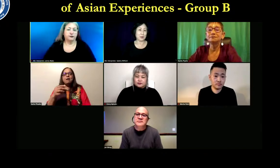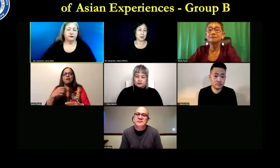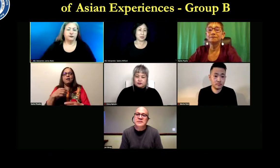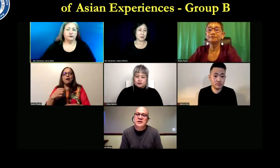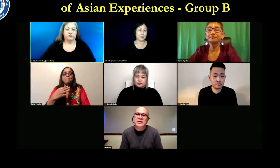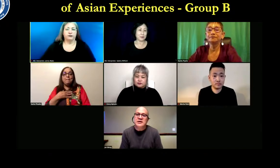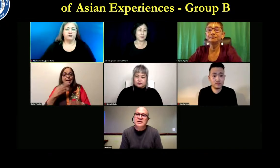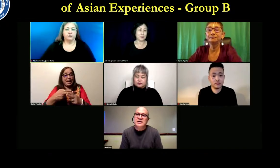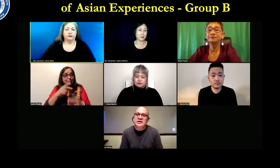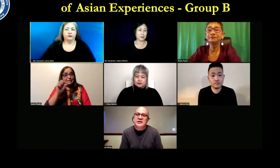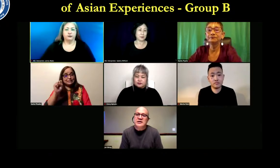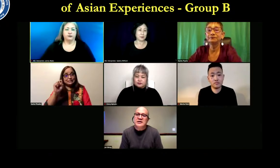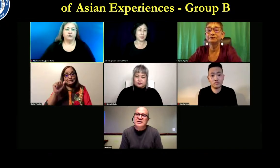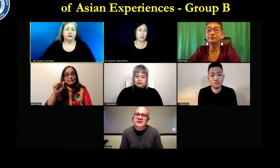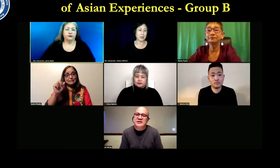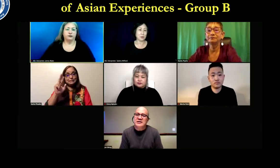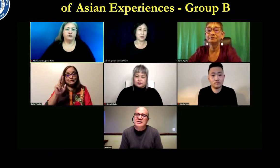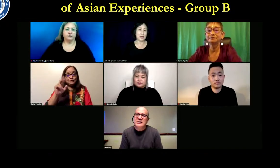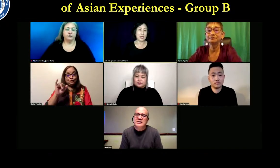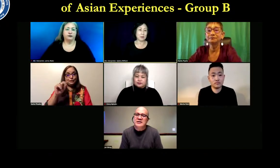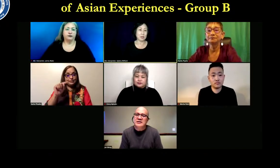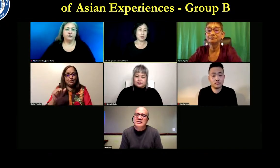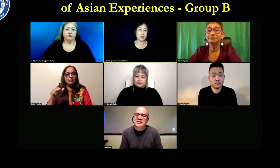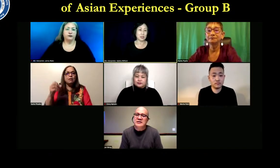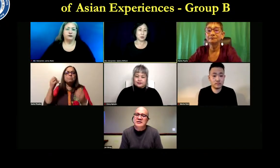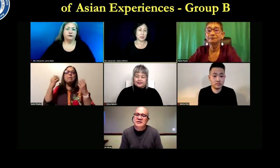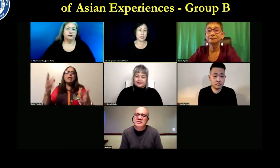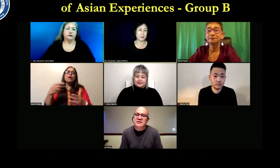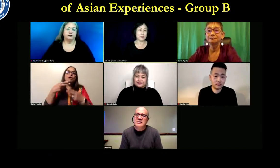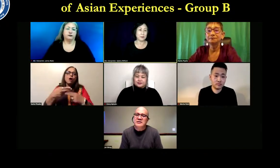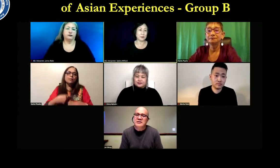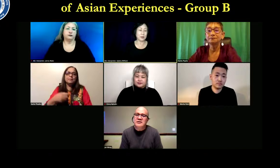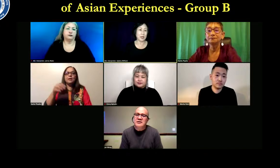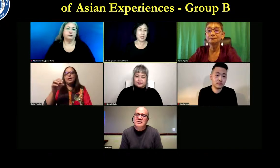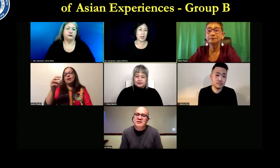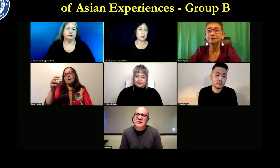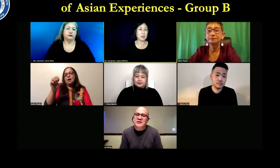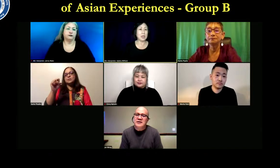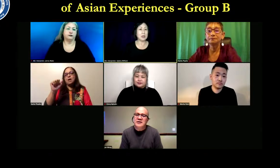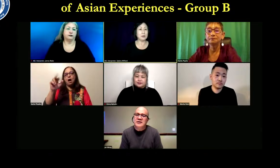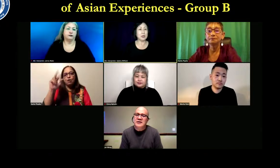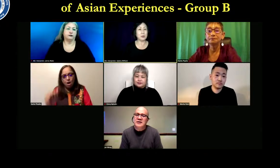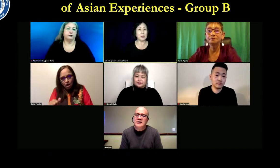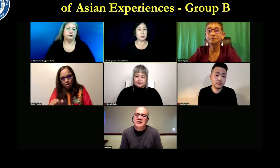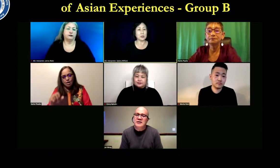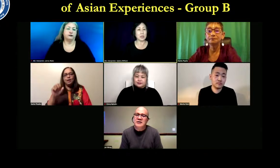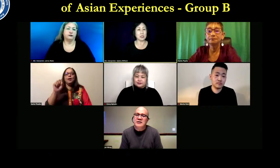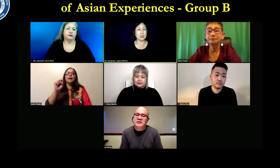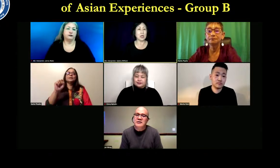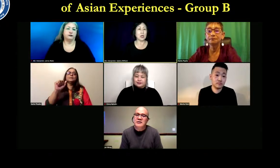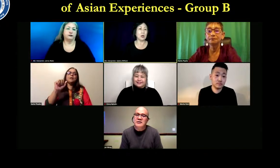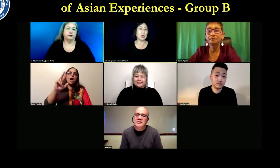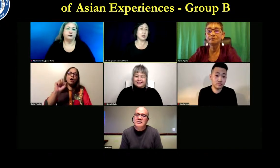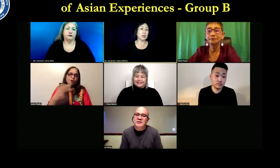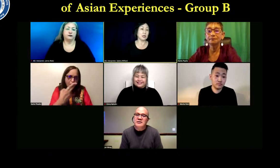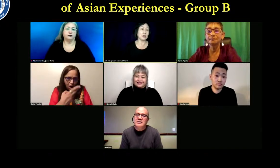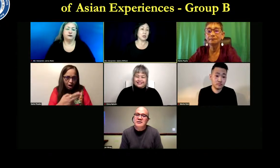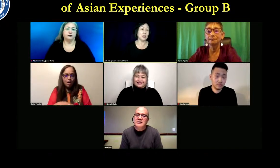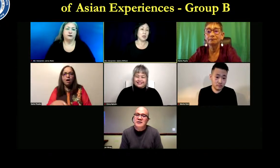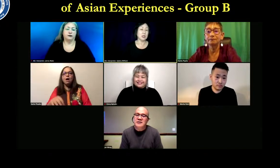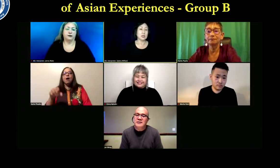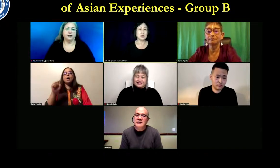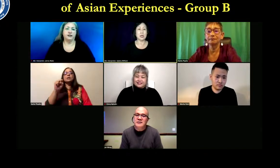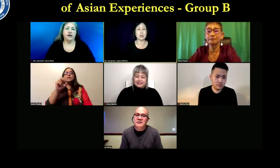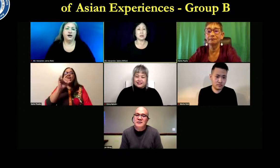few examples. So my name is Sarita, and many people say Sarah. They